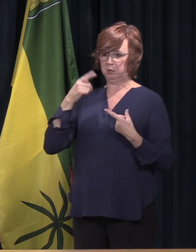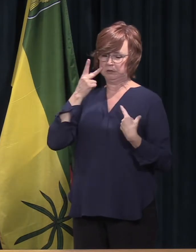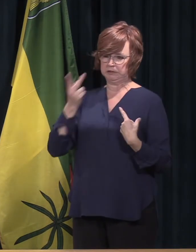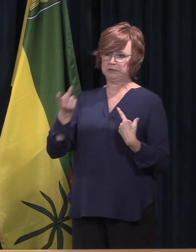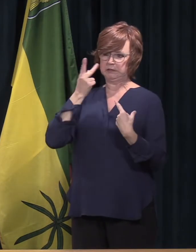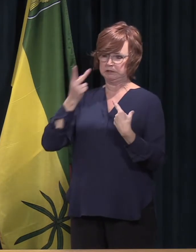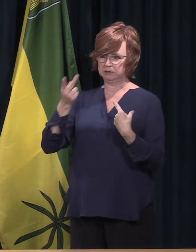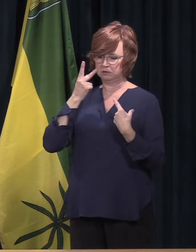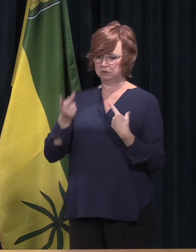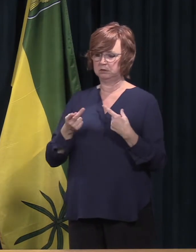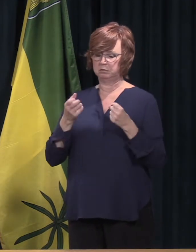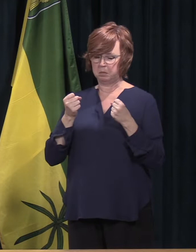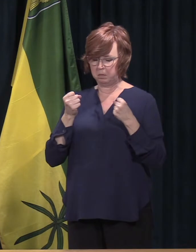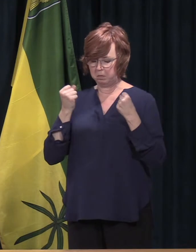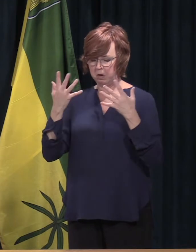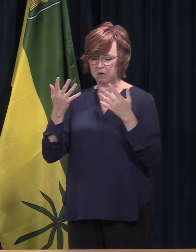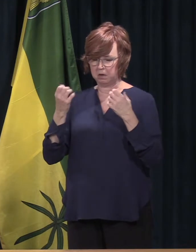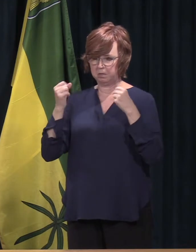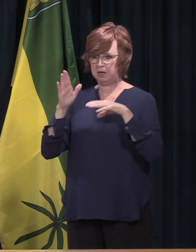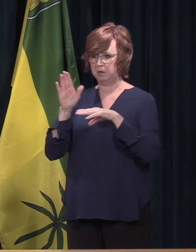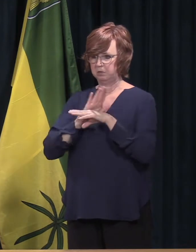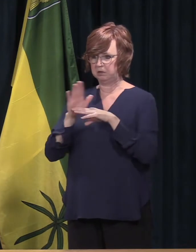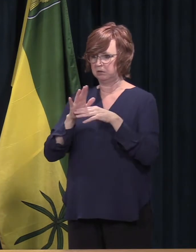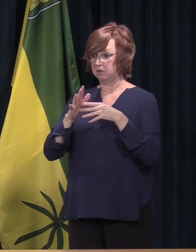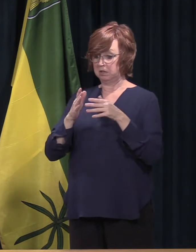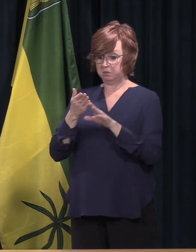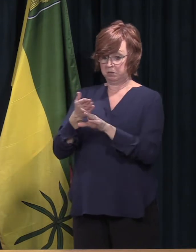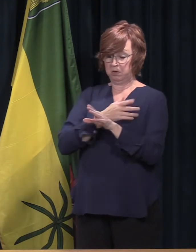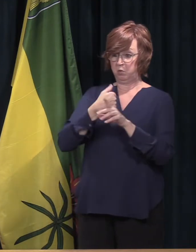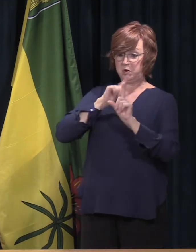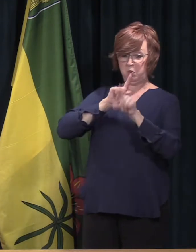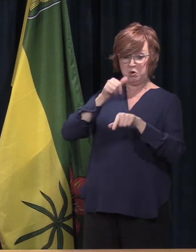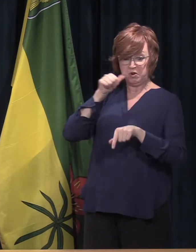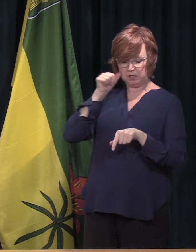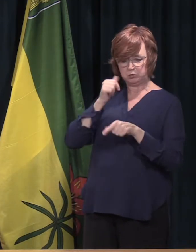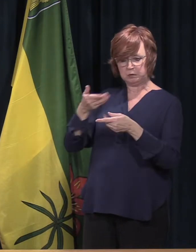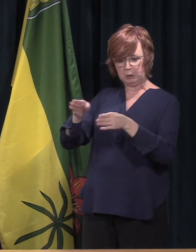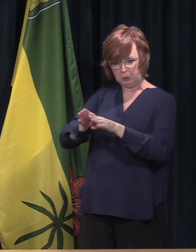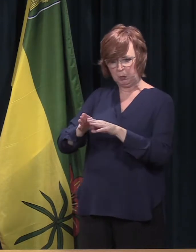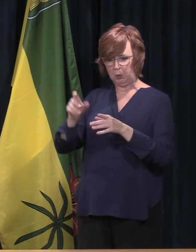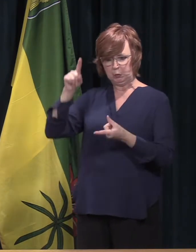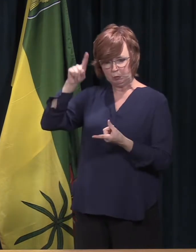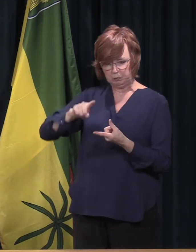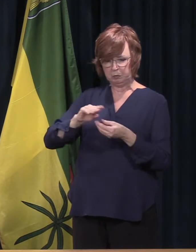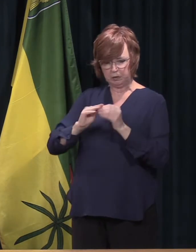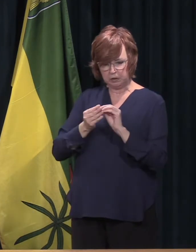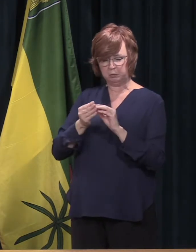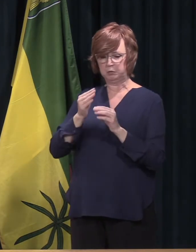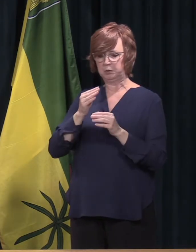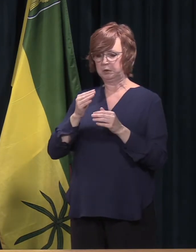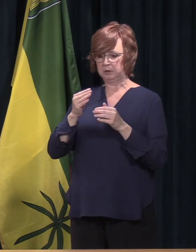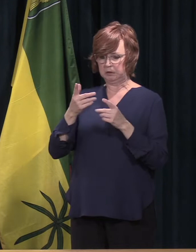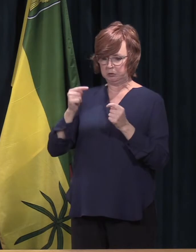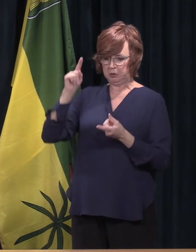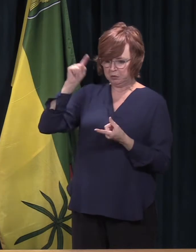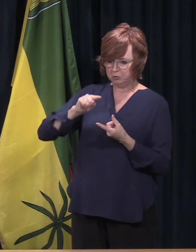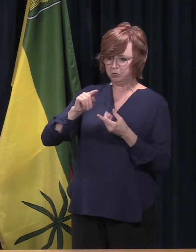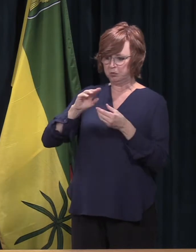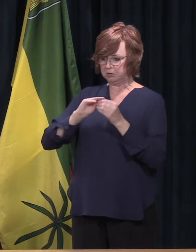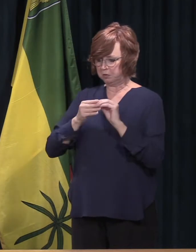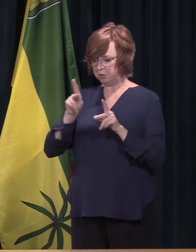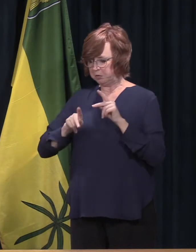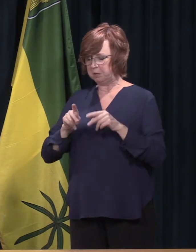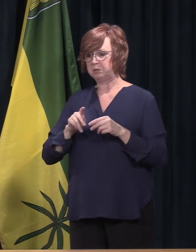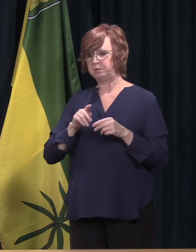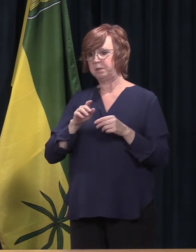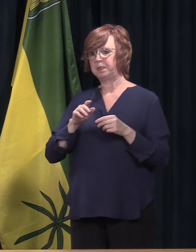many event organizers have been ahead of the order, actually. They've been slowing down and cutting down, even ahead of the order coming yesterday.